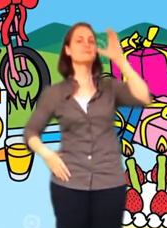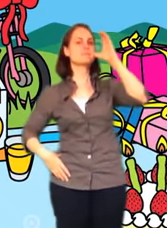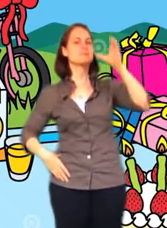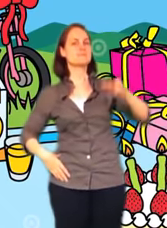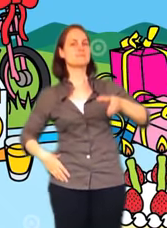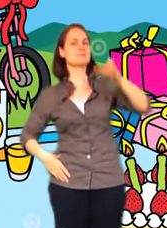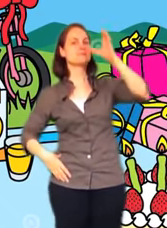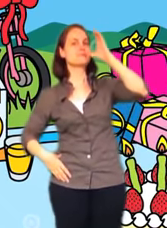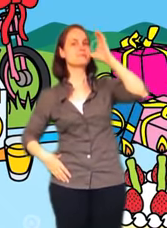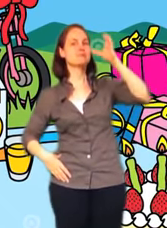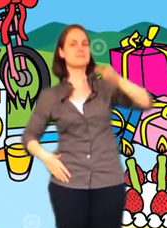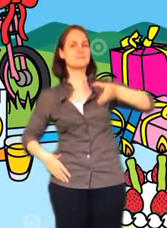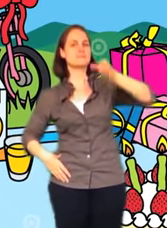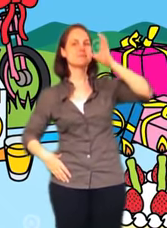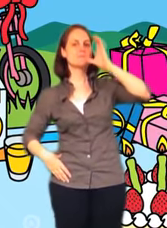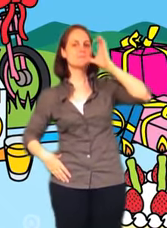Tea, tea, tea.